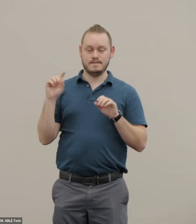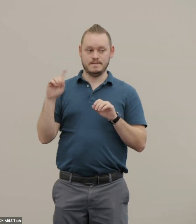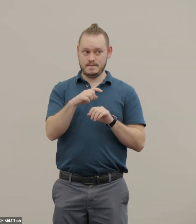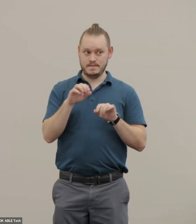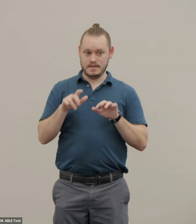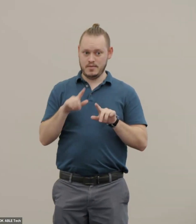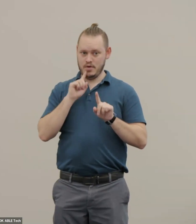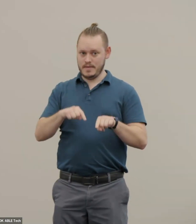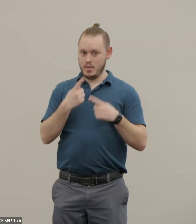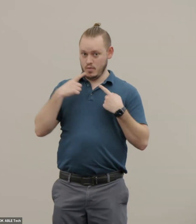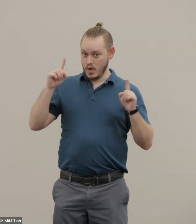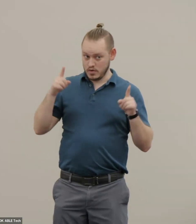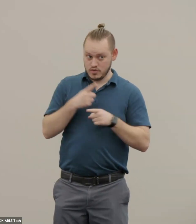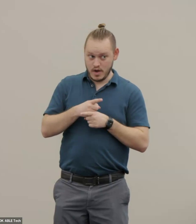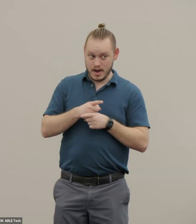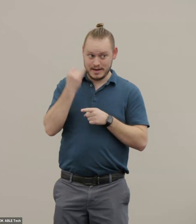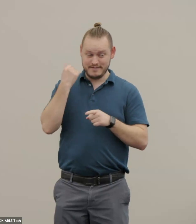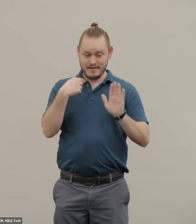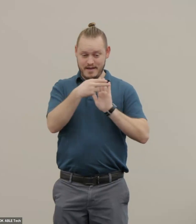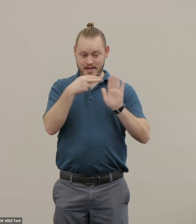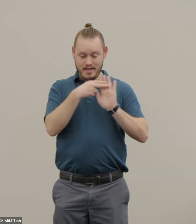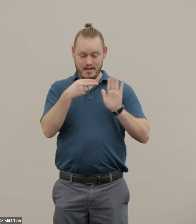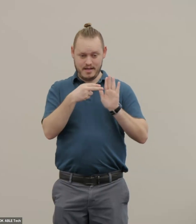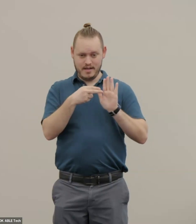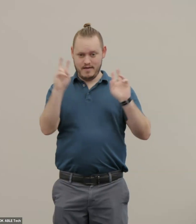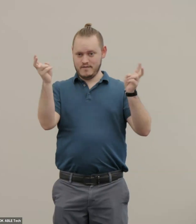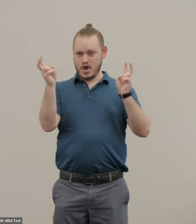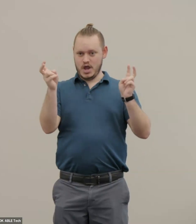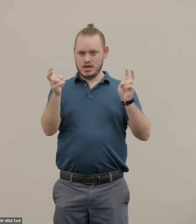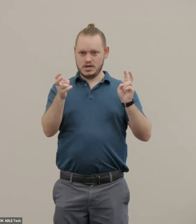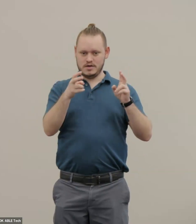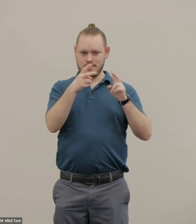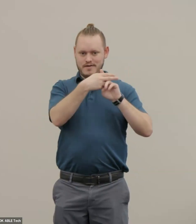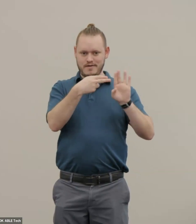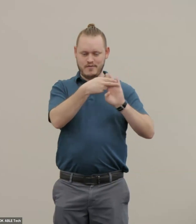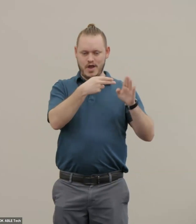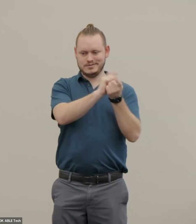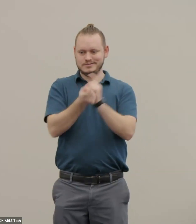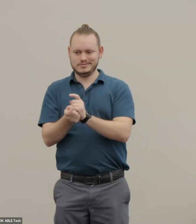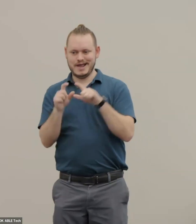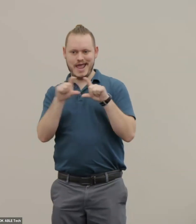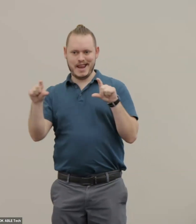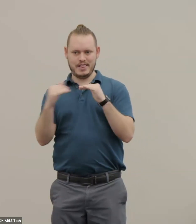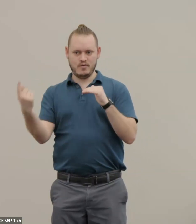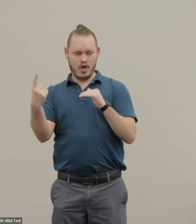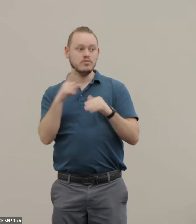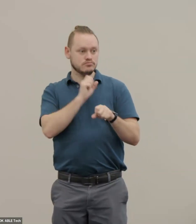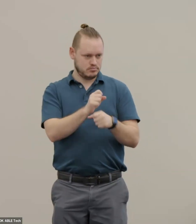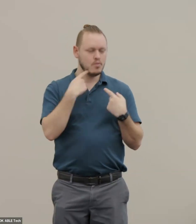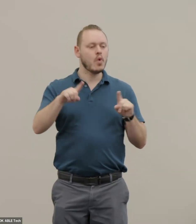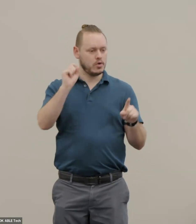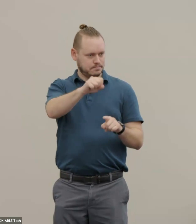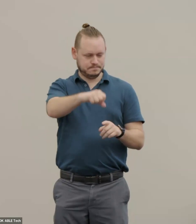would work then, right? Like if I highlighted a phrase and turned it into a heading level 1? Absolutely. Okay.